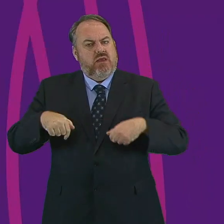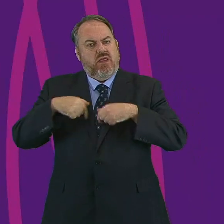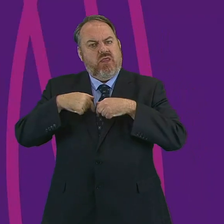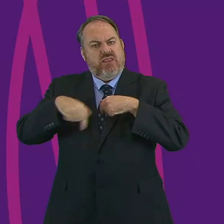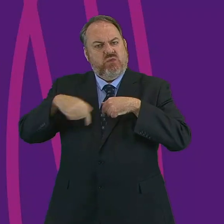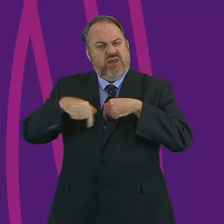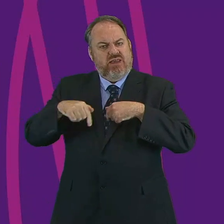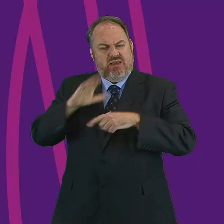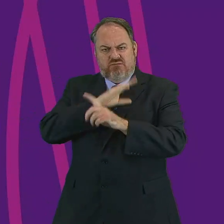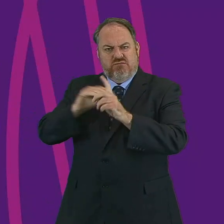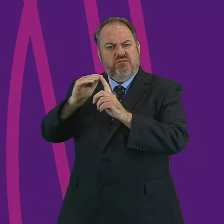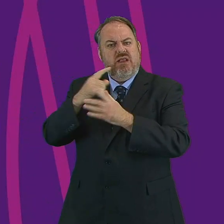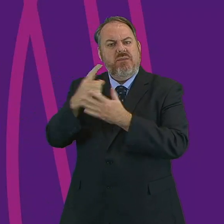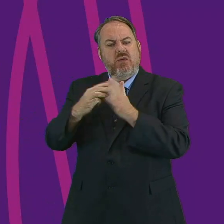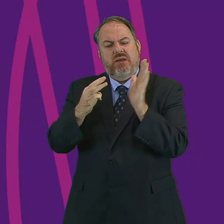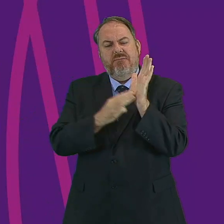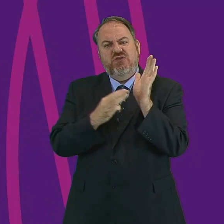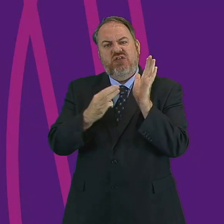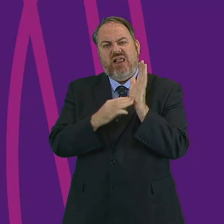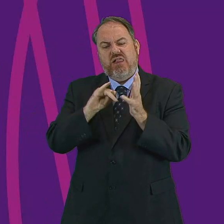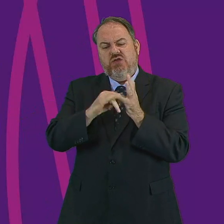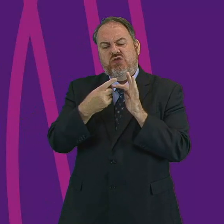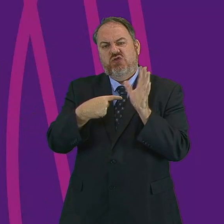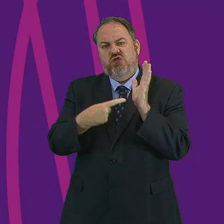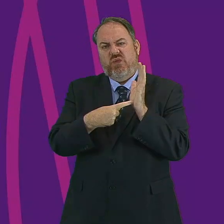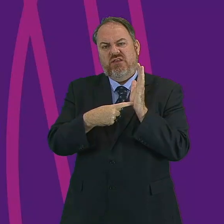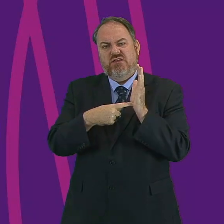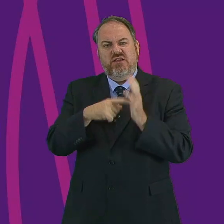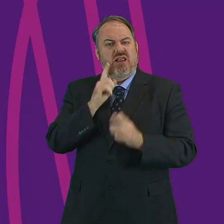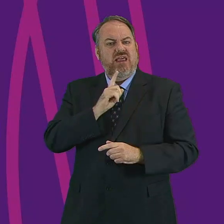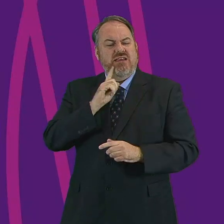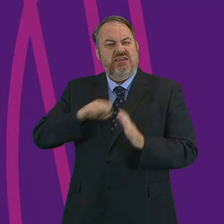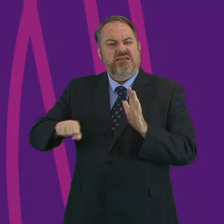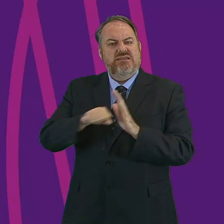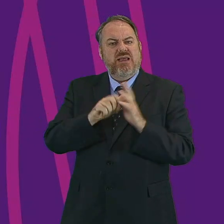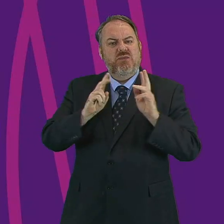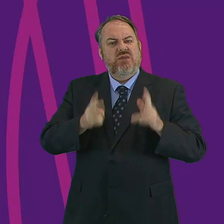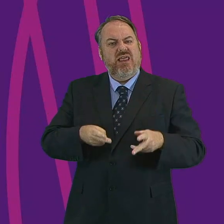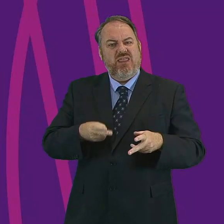Minister the case of Michelle Stewart, who was stabbed to death, aged 17, by John Wilson